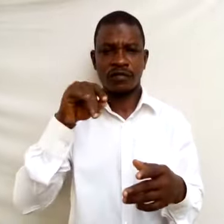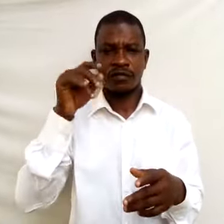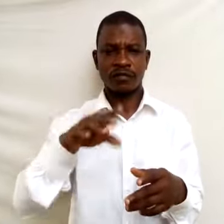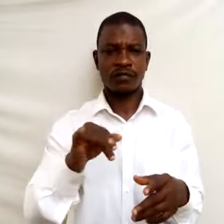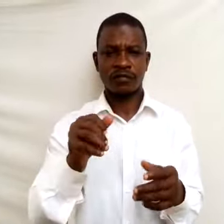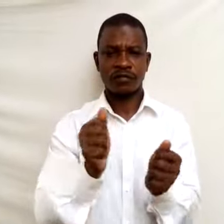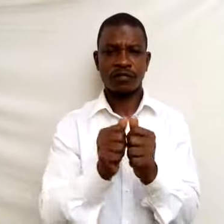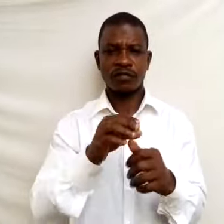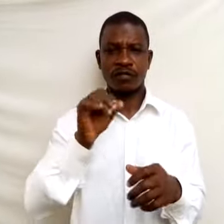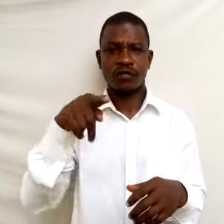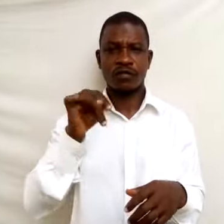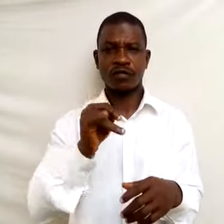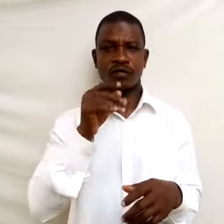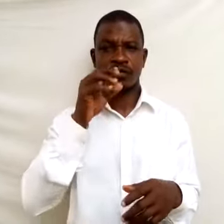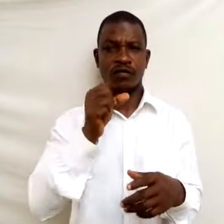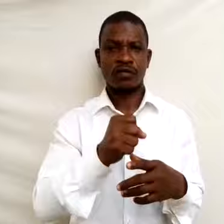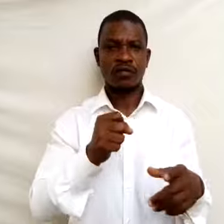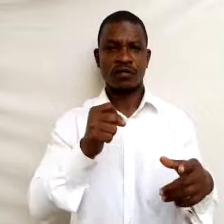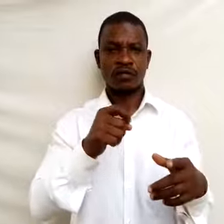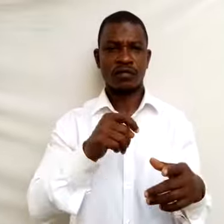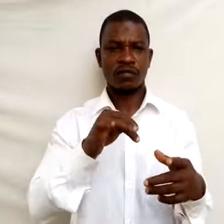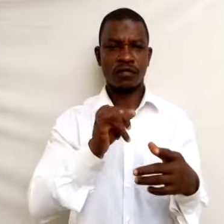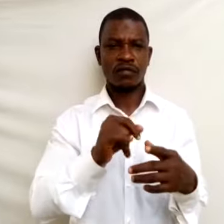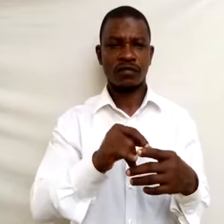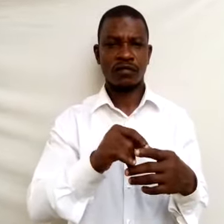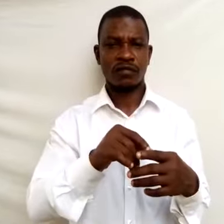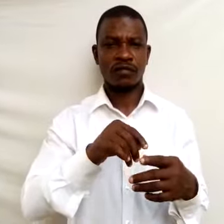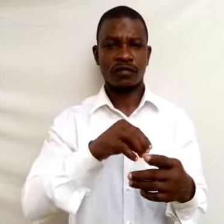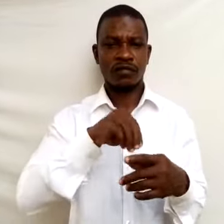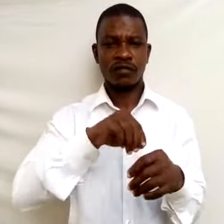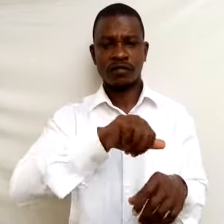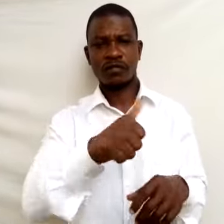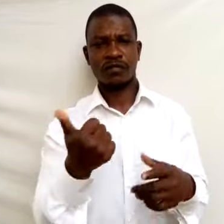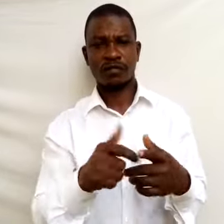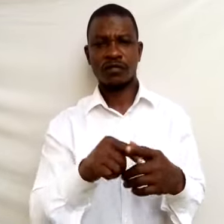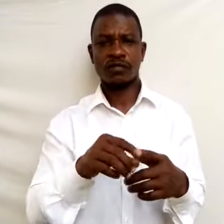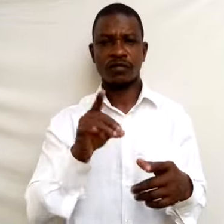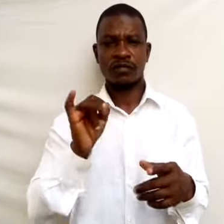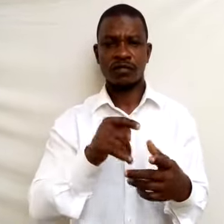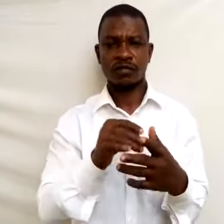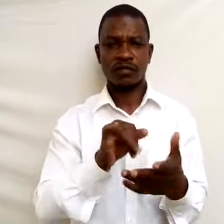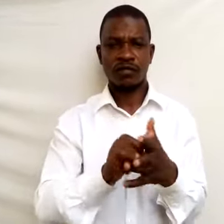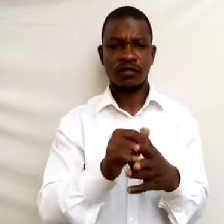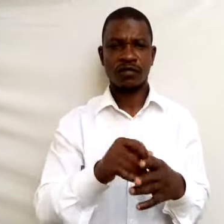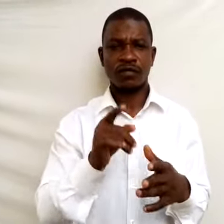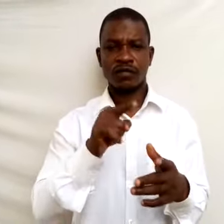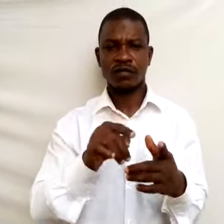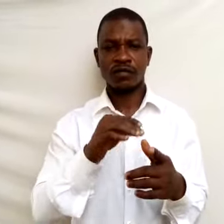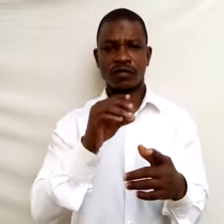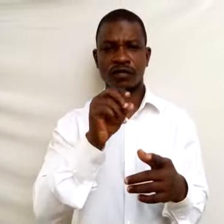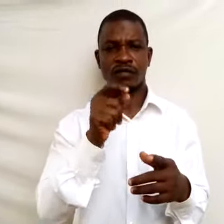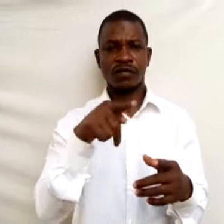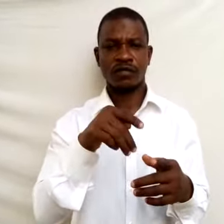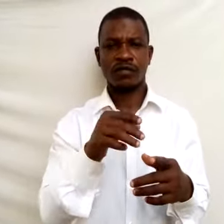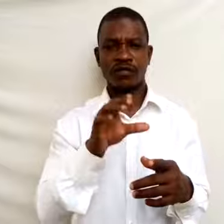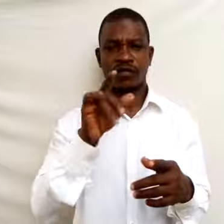with opossum string. In other districts, the perineum is split with